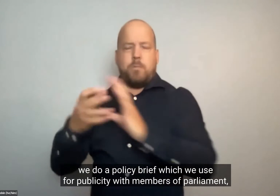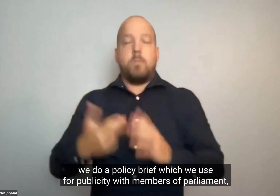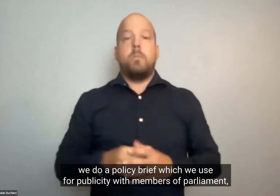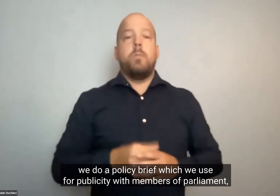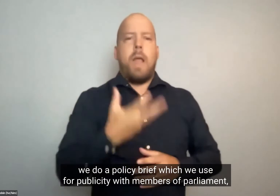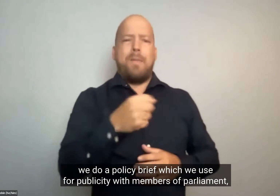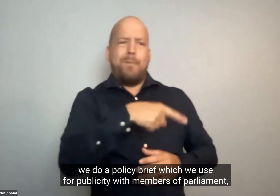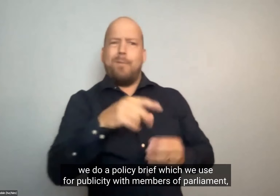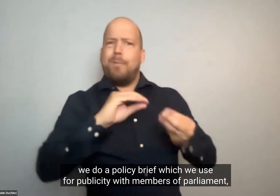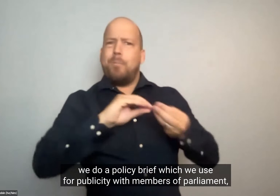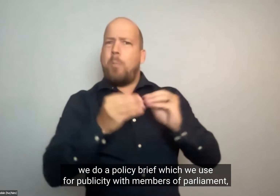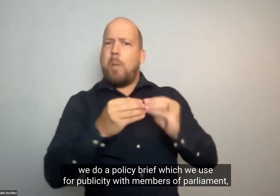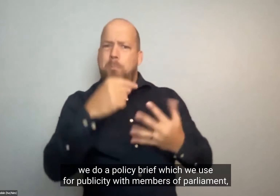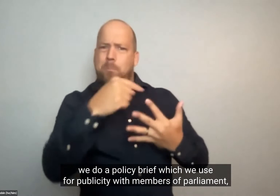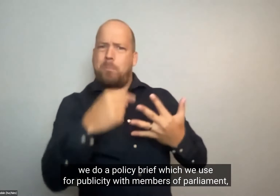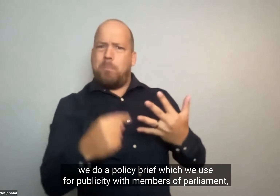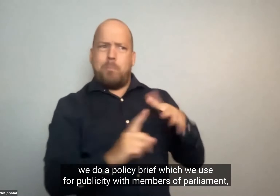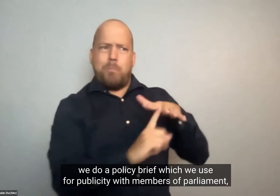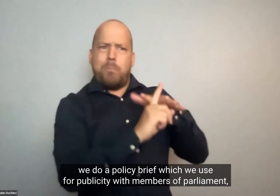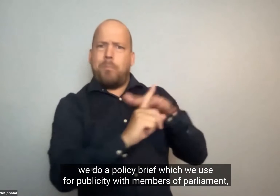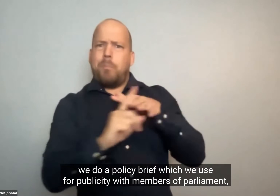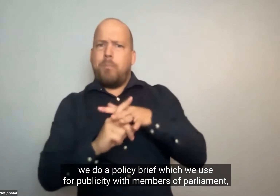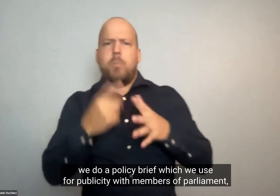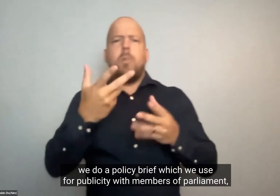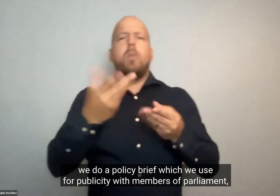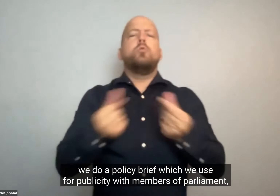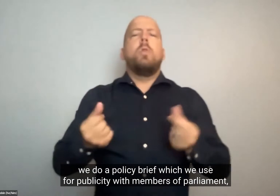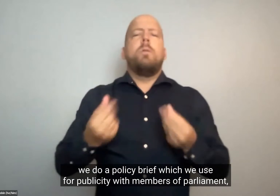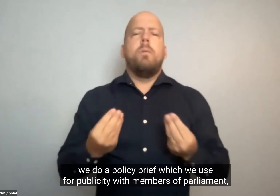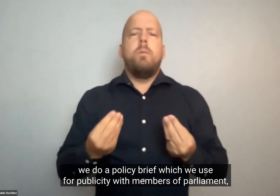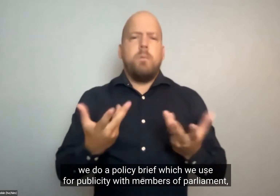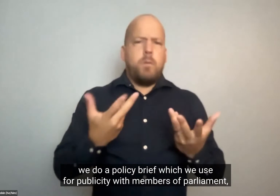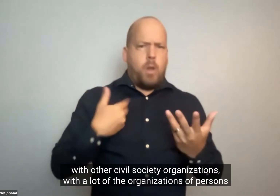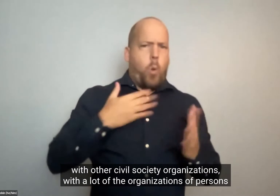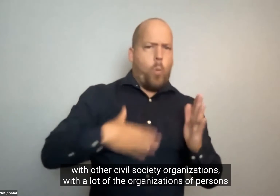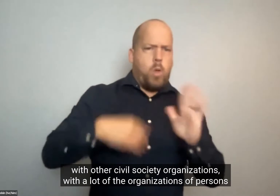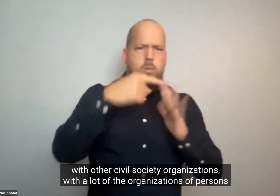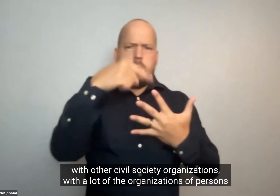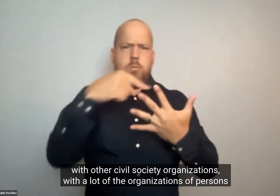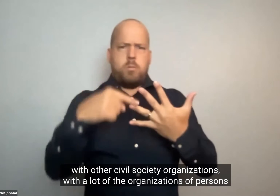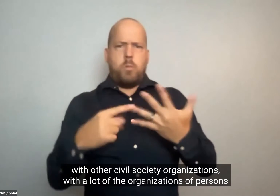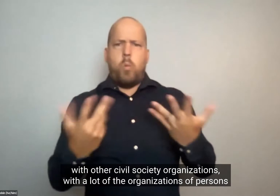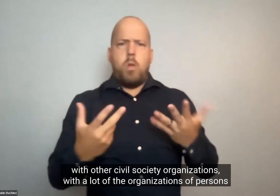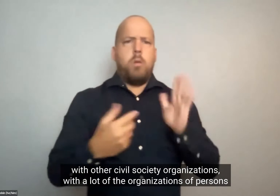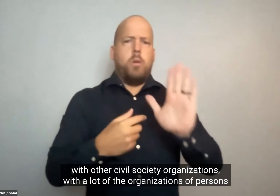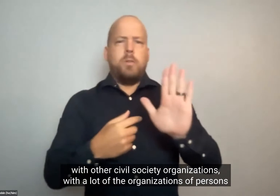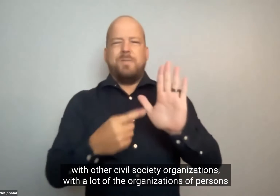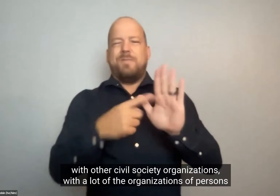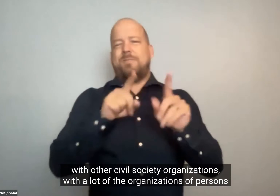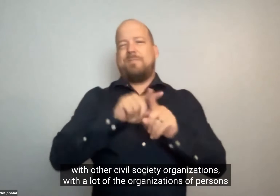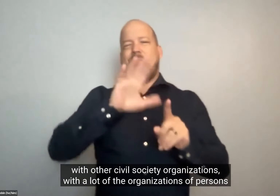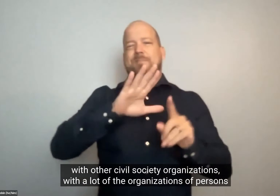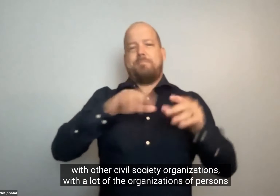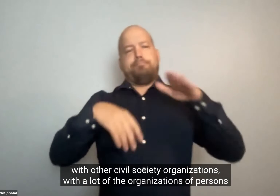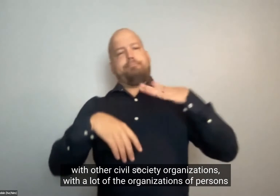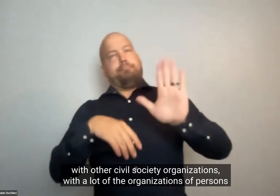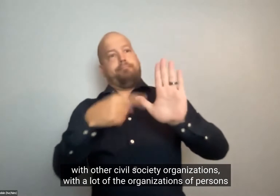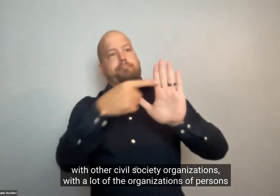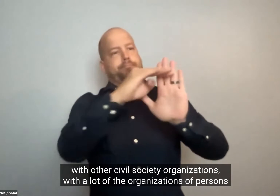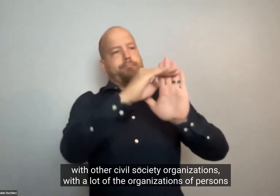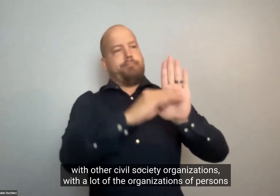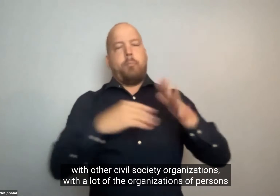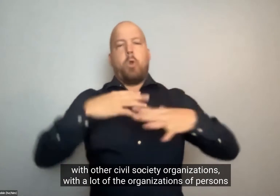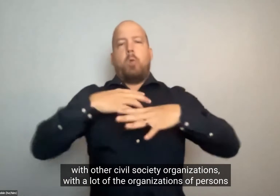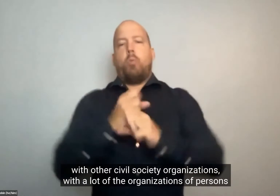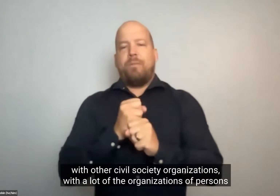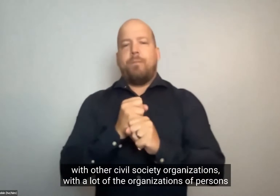policy brief, which we use for publicity with members of parliament, with other civil society organizations, with